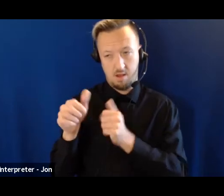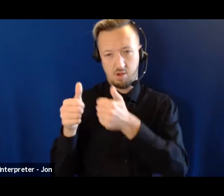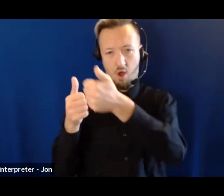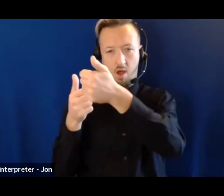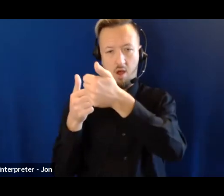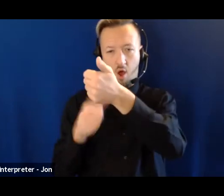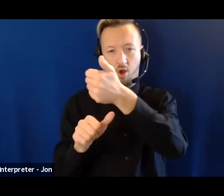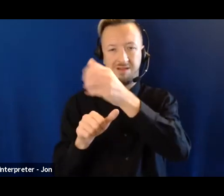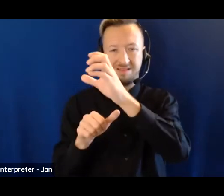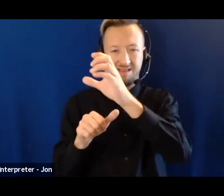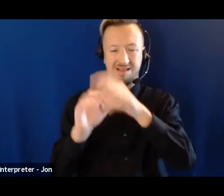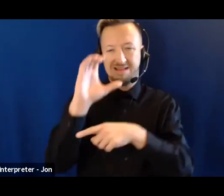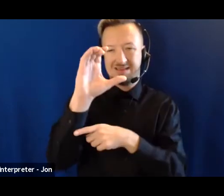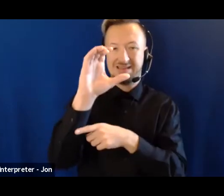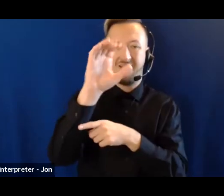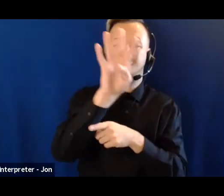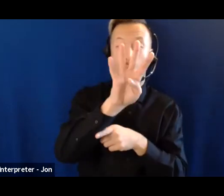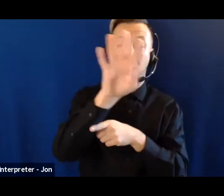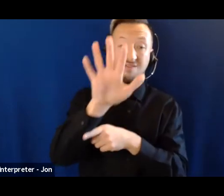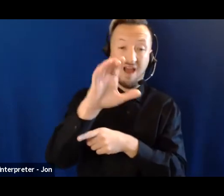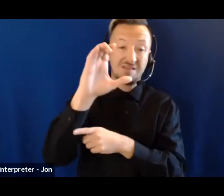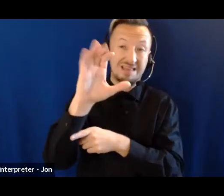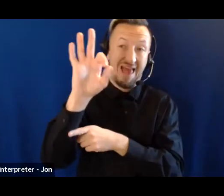or 45 CFR